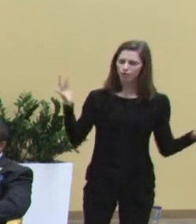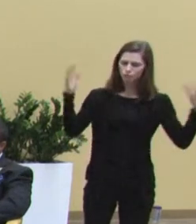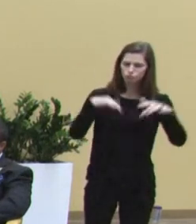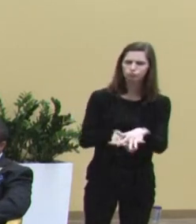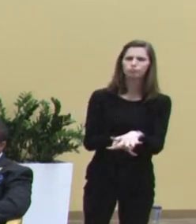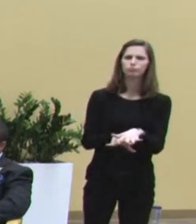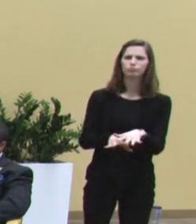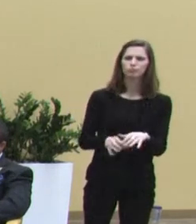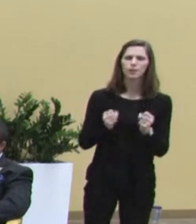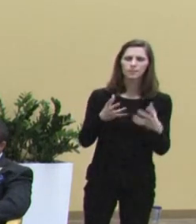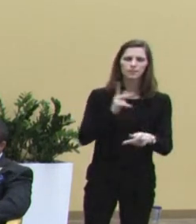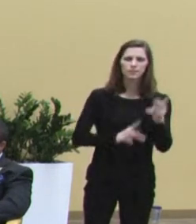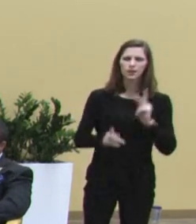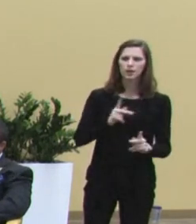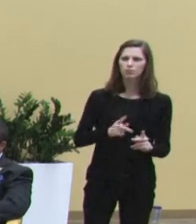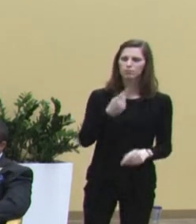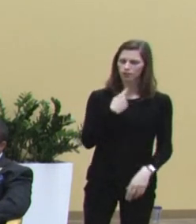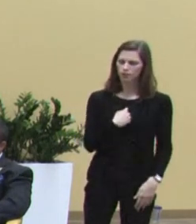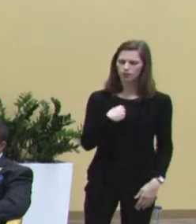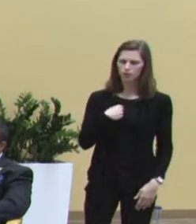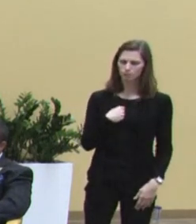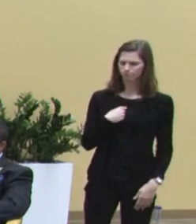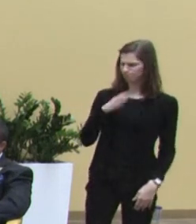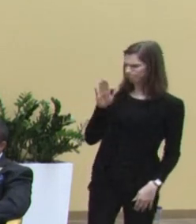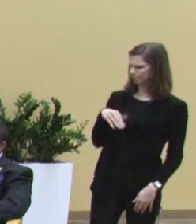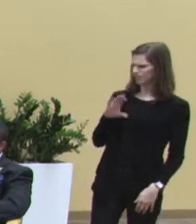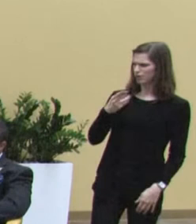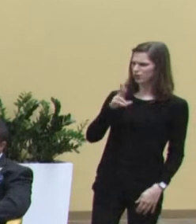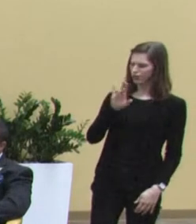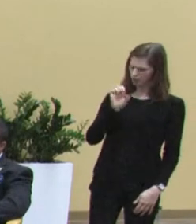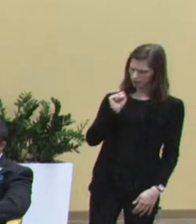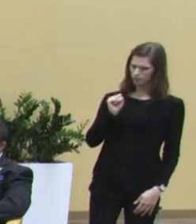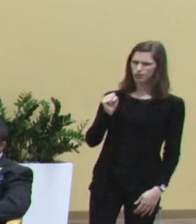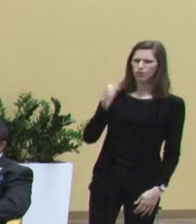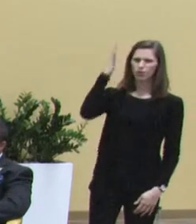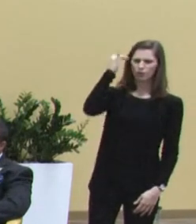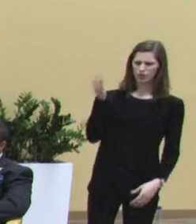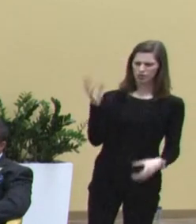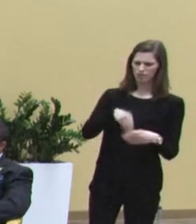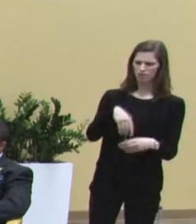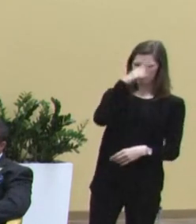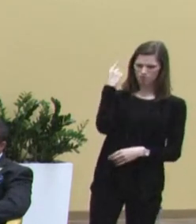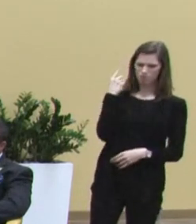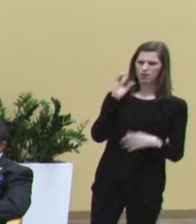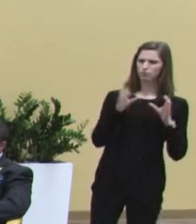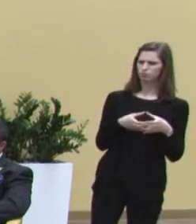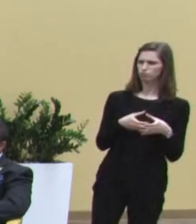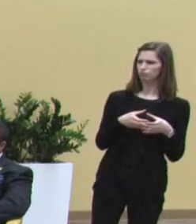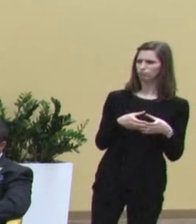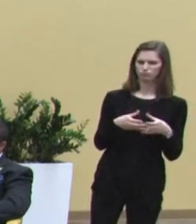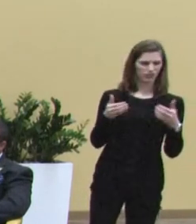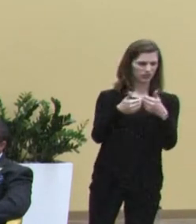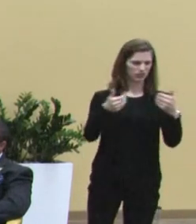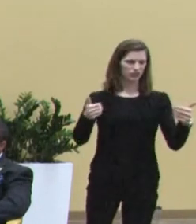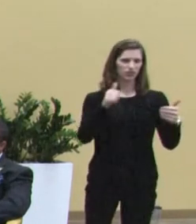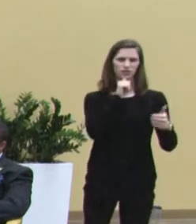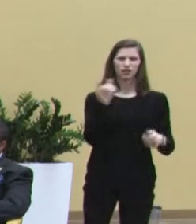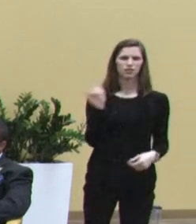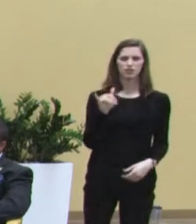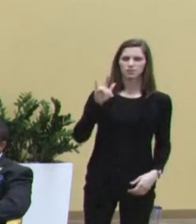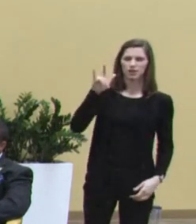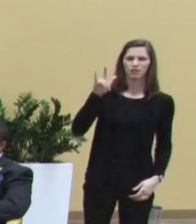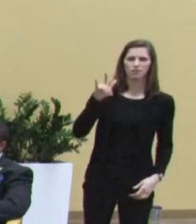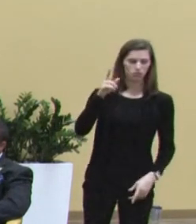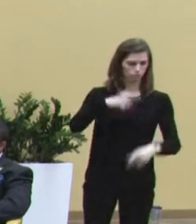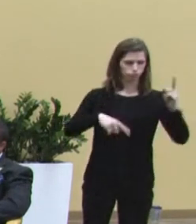chamber? I mean, that's separate. That's not what we did when we were on active duty. And